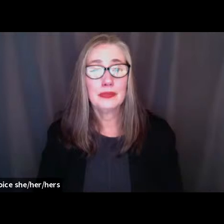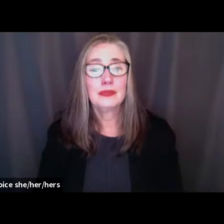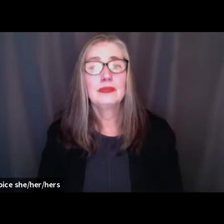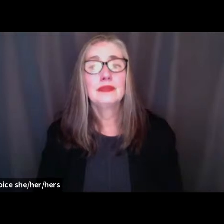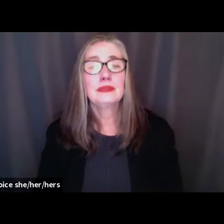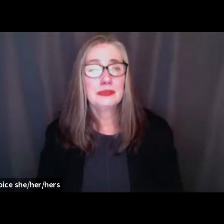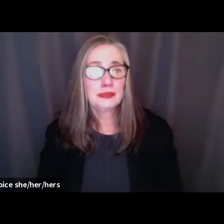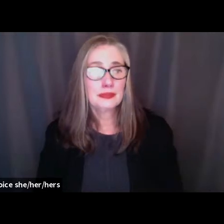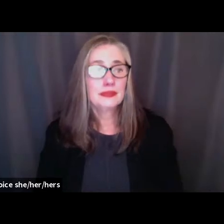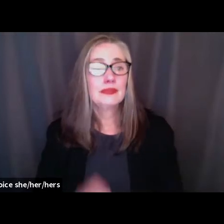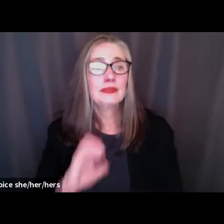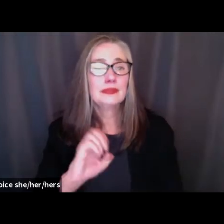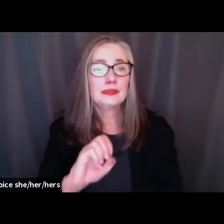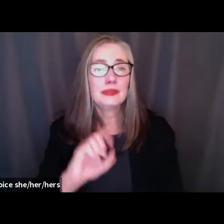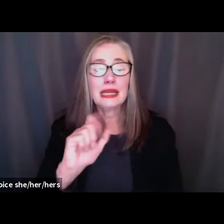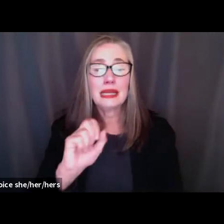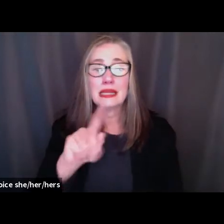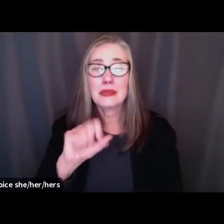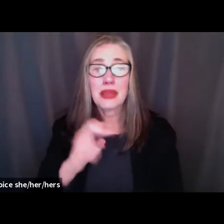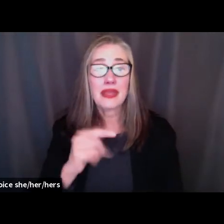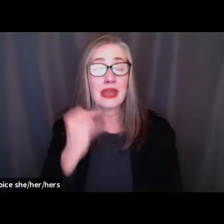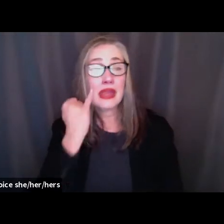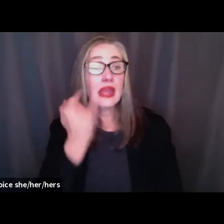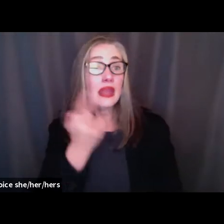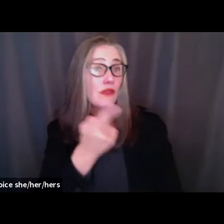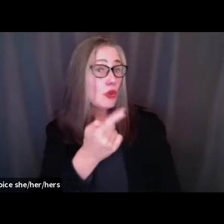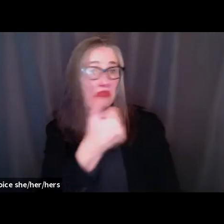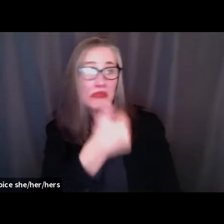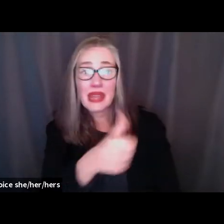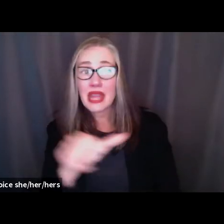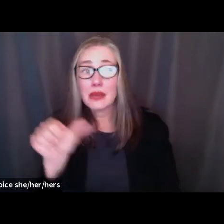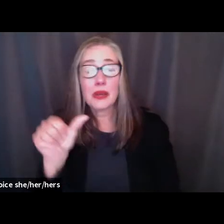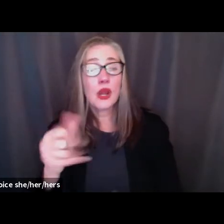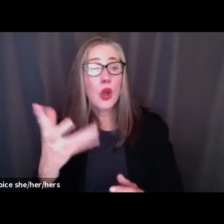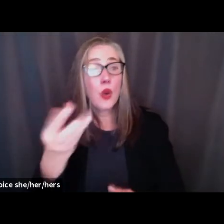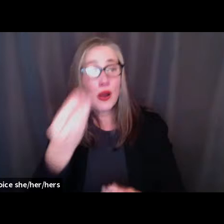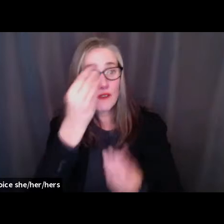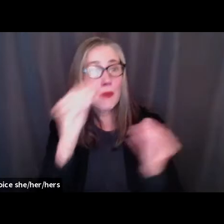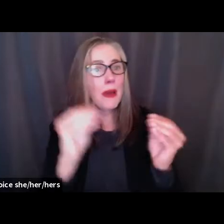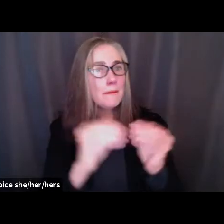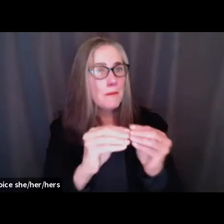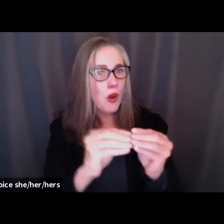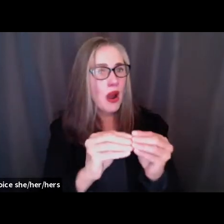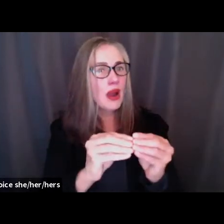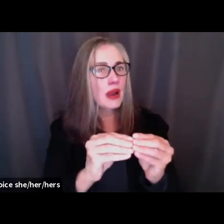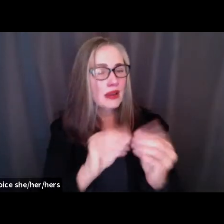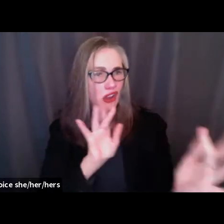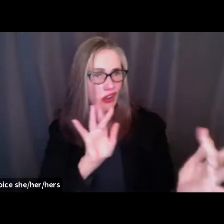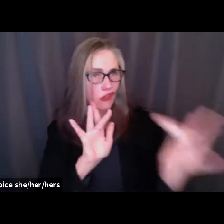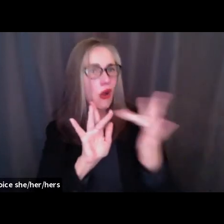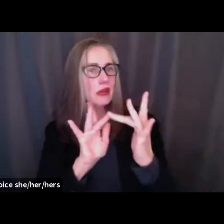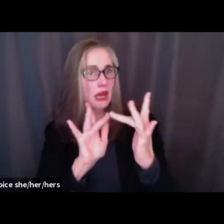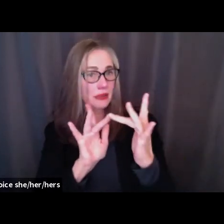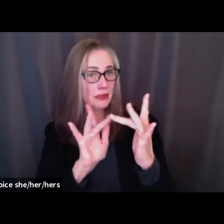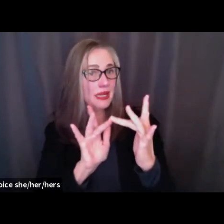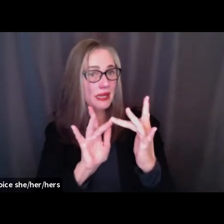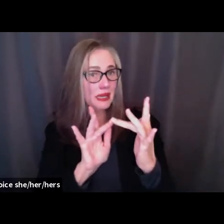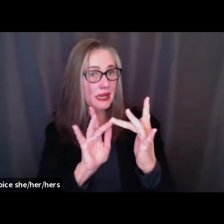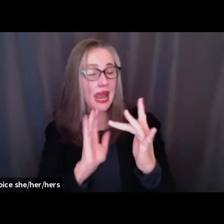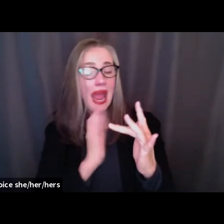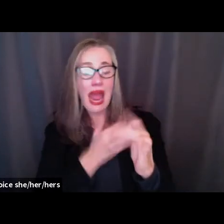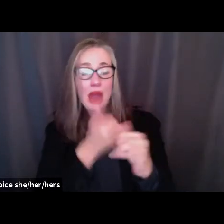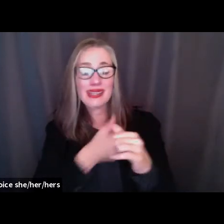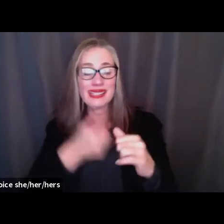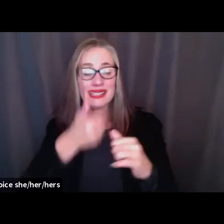Elizabeth, if you or anyone wants more information about the spending plan, you are happy to contact me or our executive